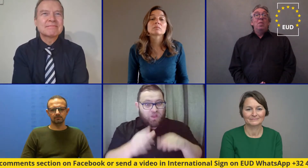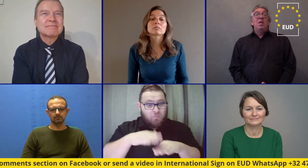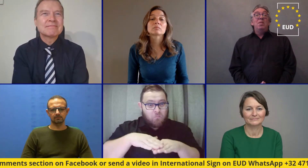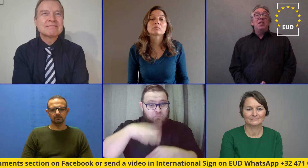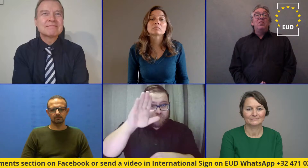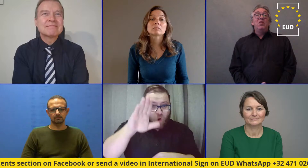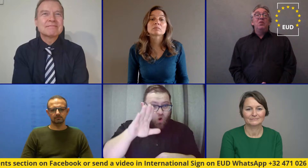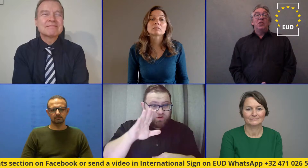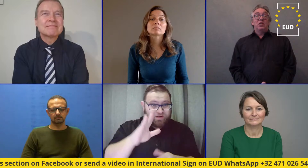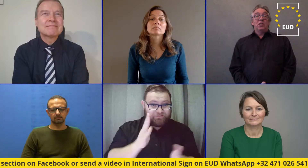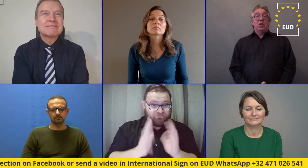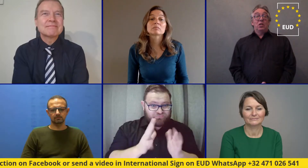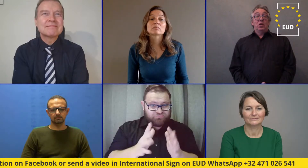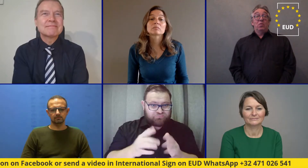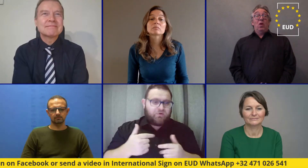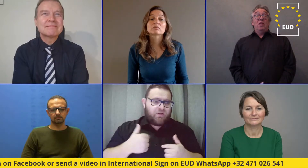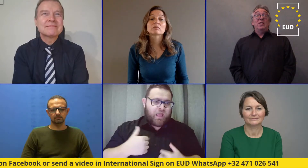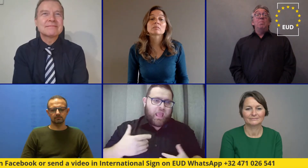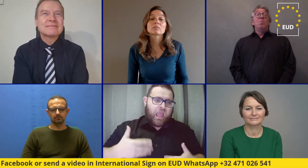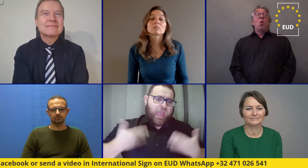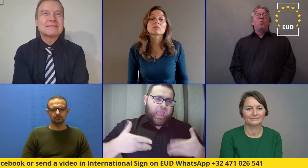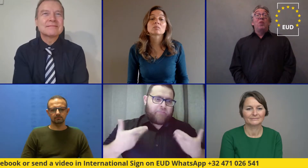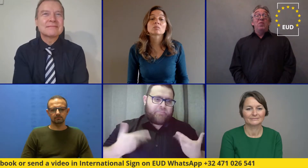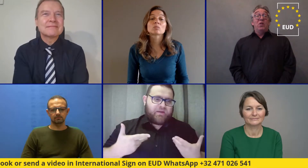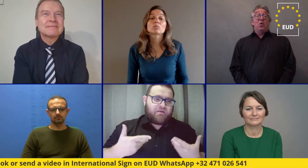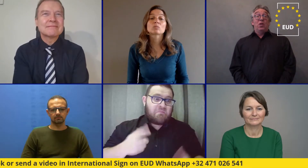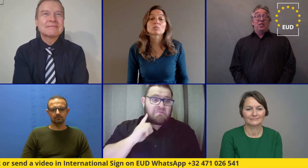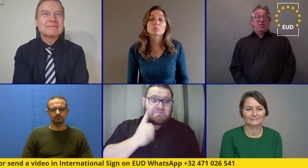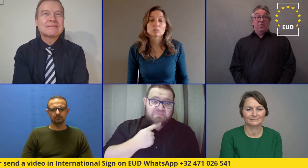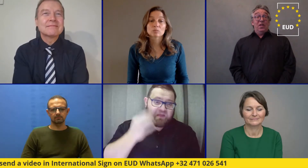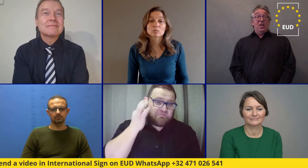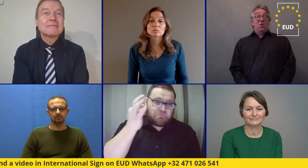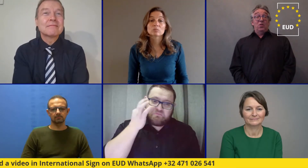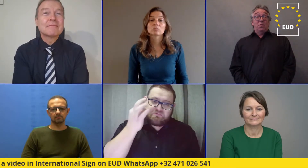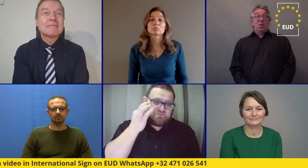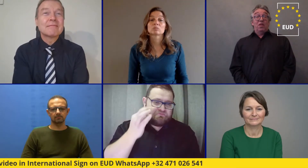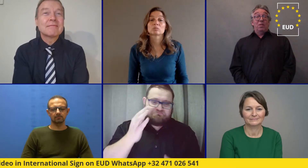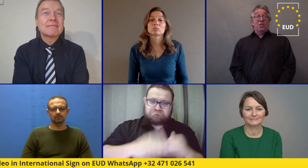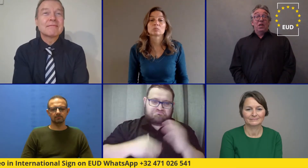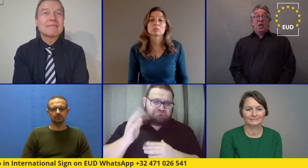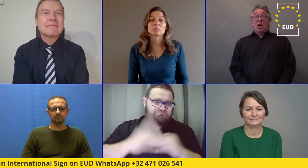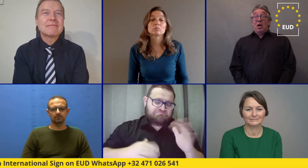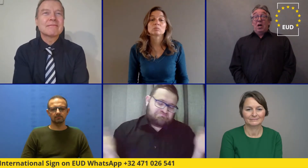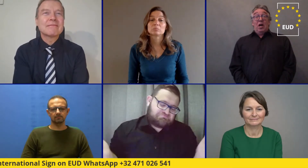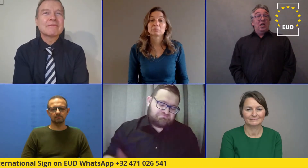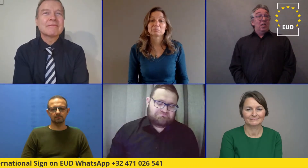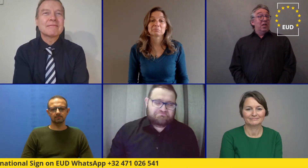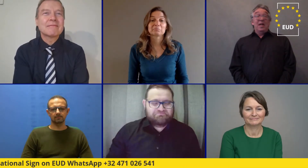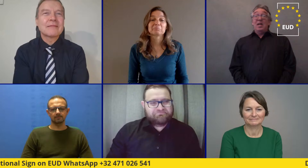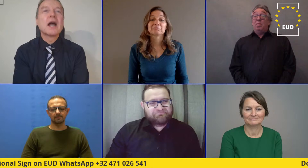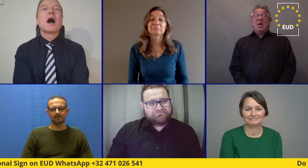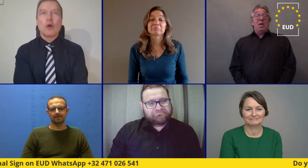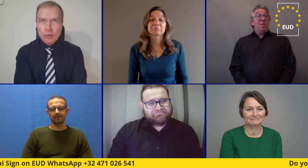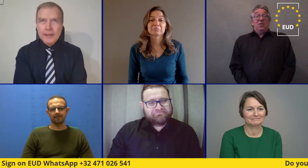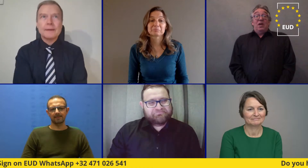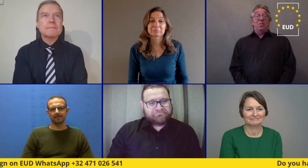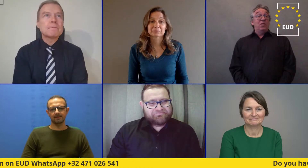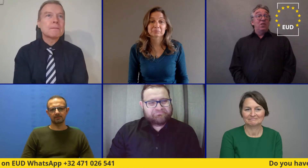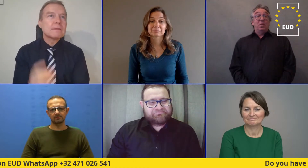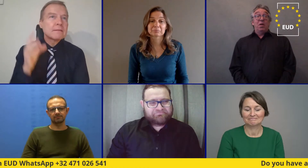Maybe in the future, we'll see more pre-recorded videos or programs. And again, I'd be happy to have them interpreted by